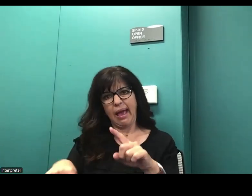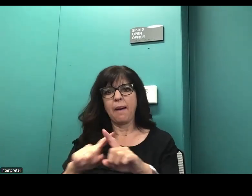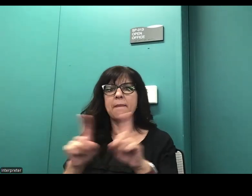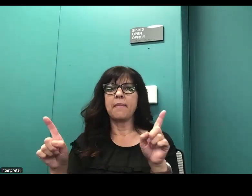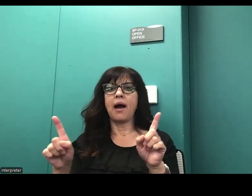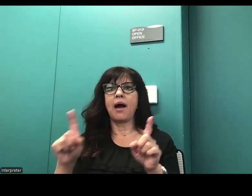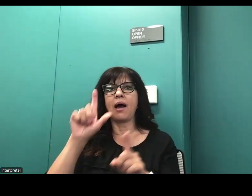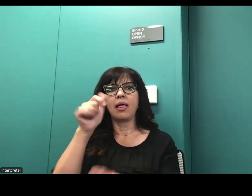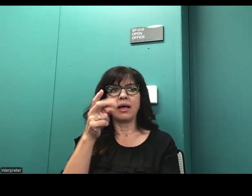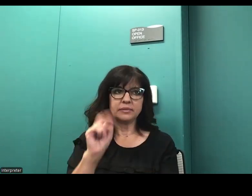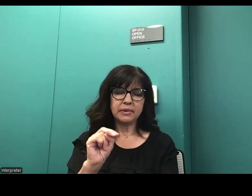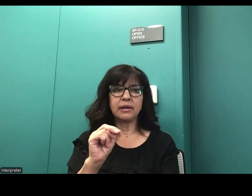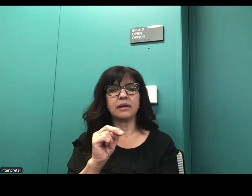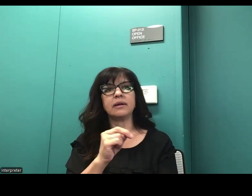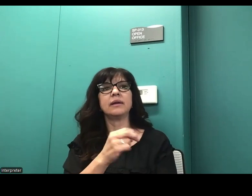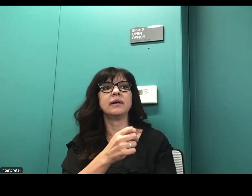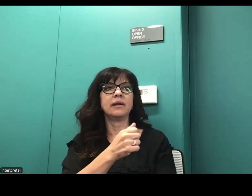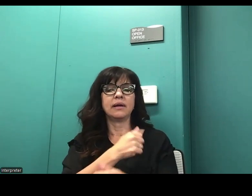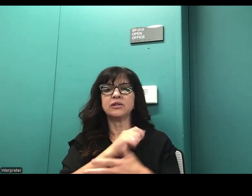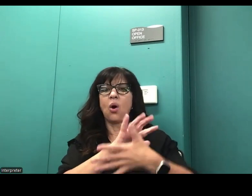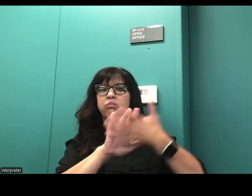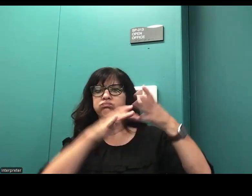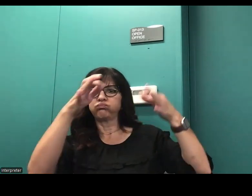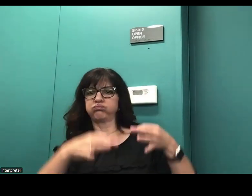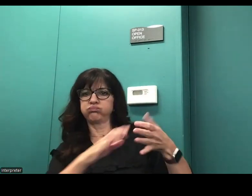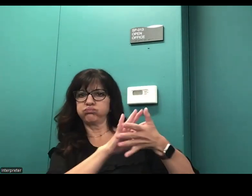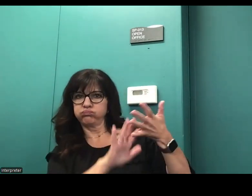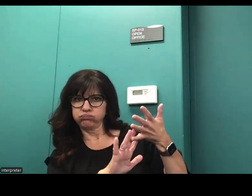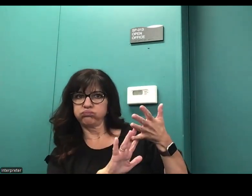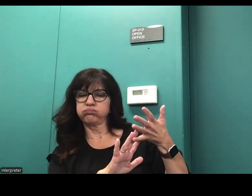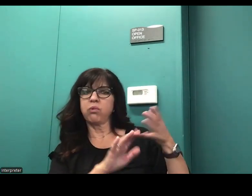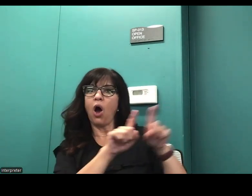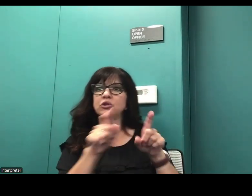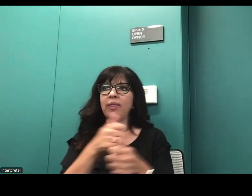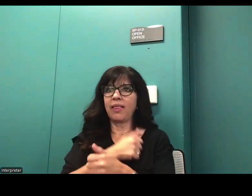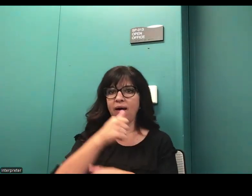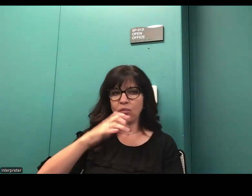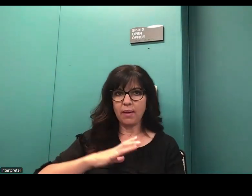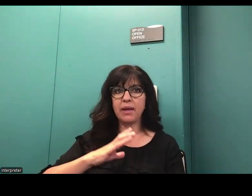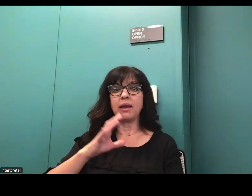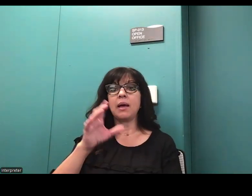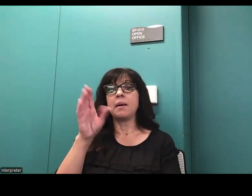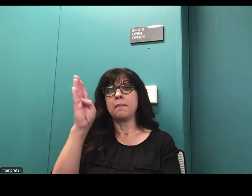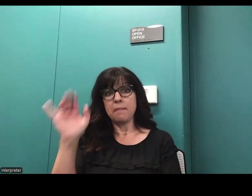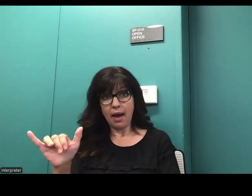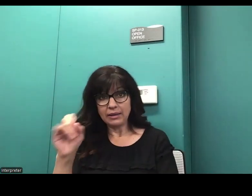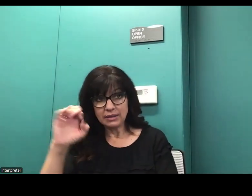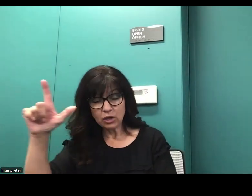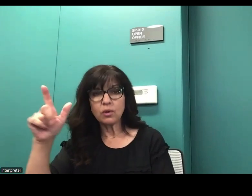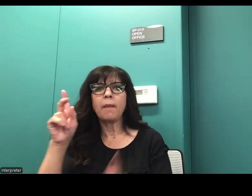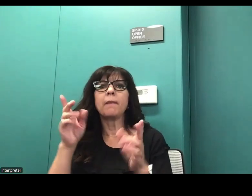lesbian is women loving women, gay, men loving men, also women loving women. Bisexual is a person who